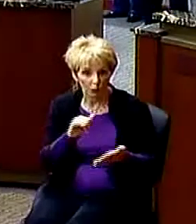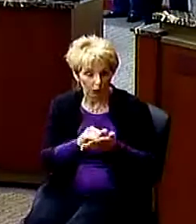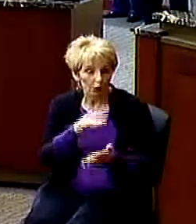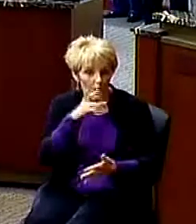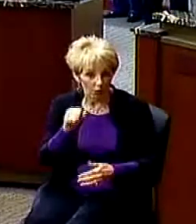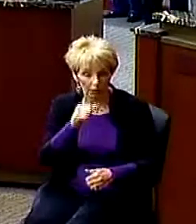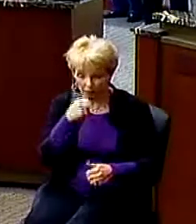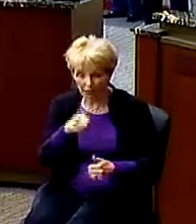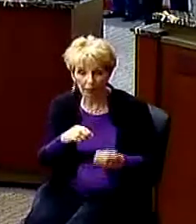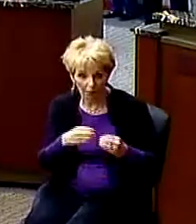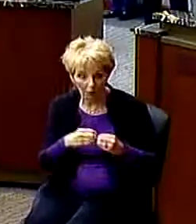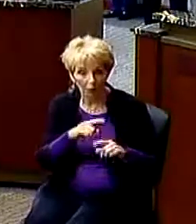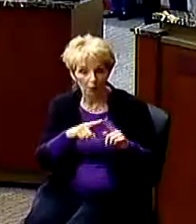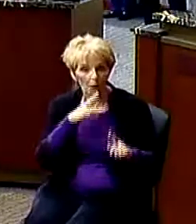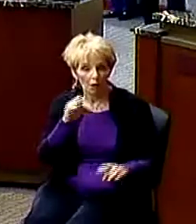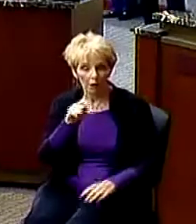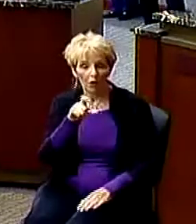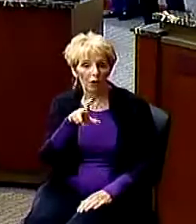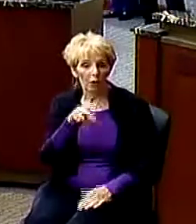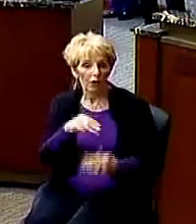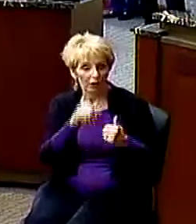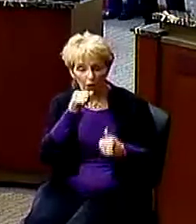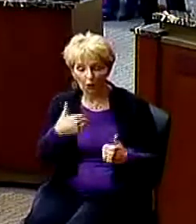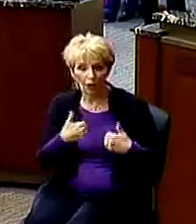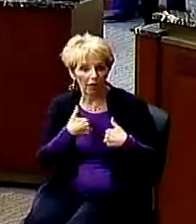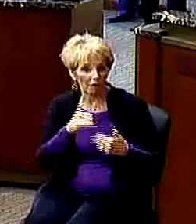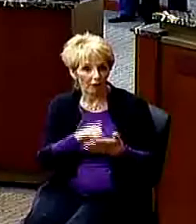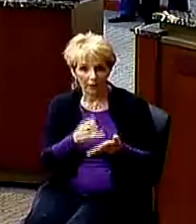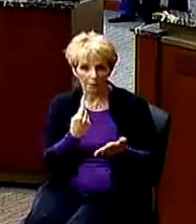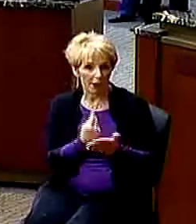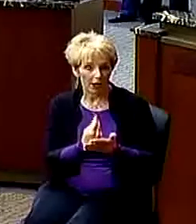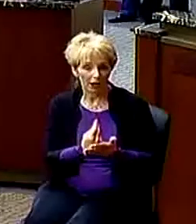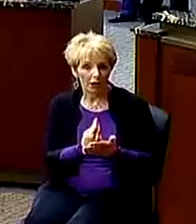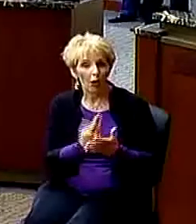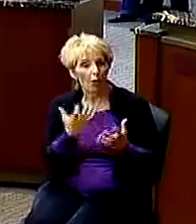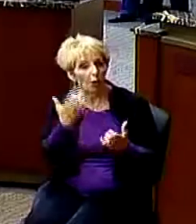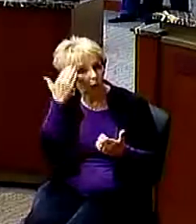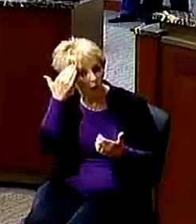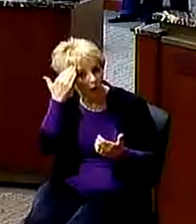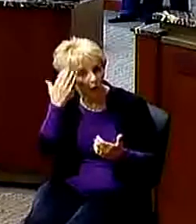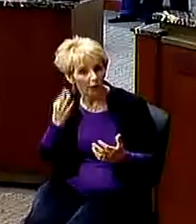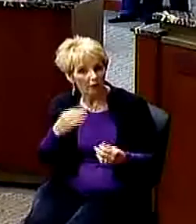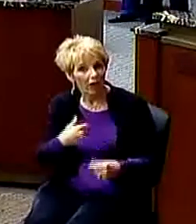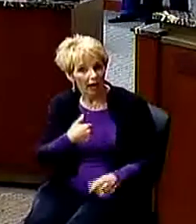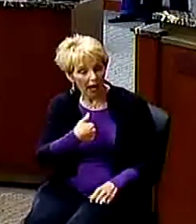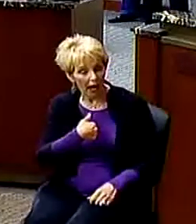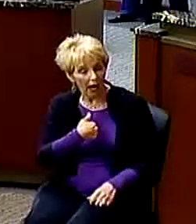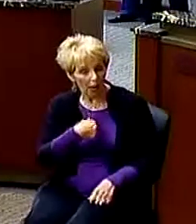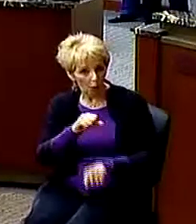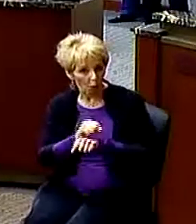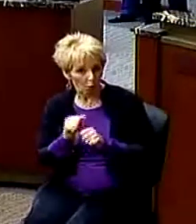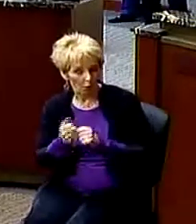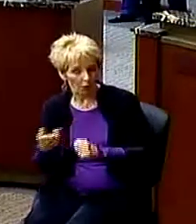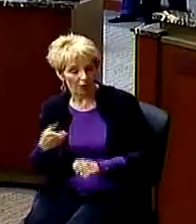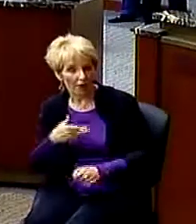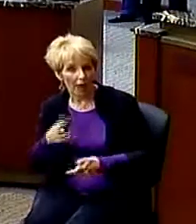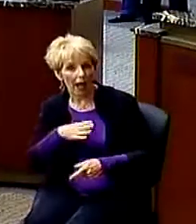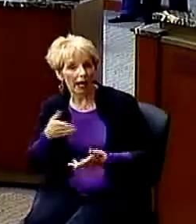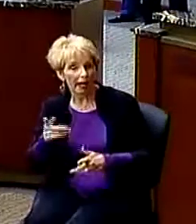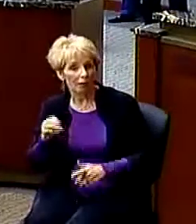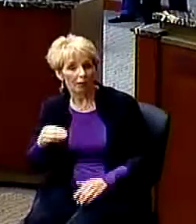it's not anymore, but it was $130. They don't have that money. And they want to know if I'll work with them. Will I let them